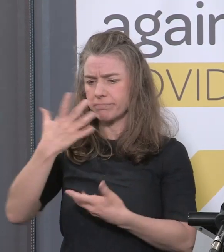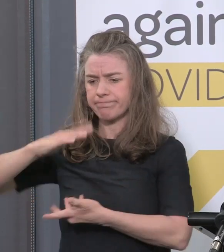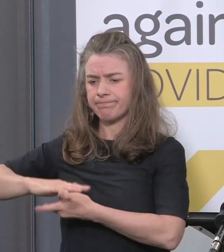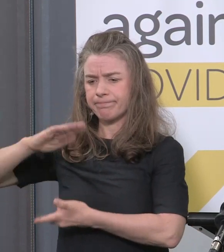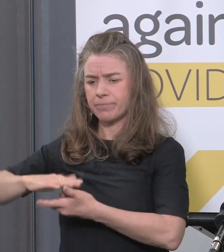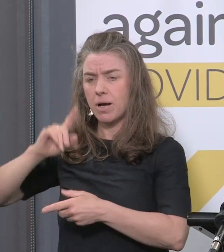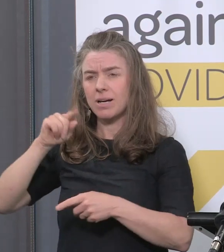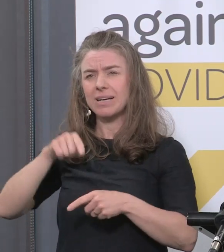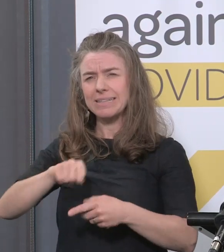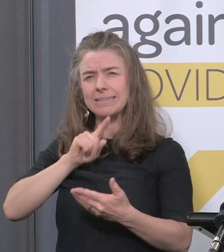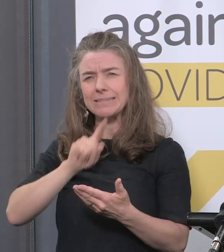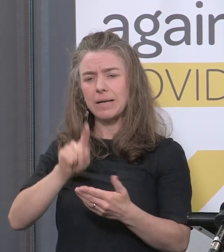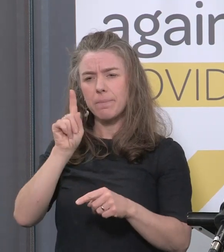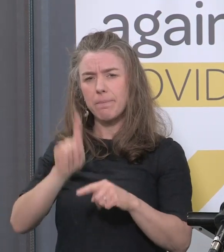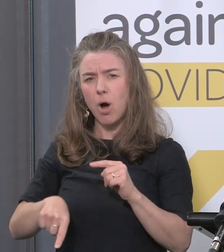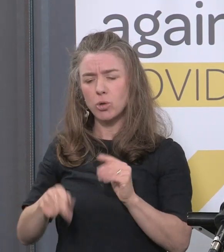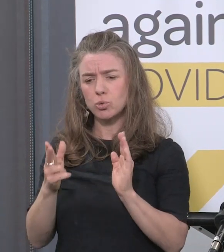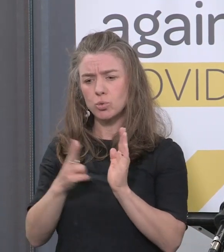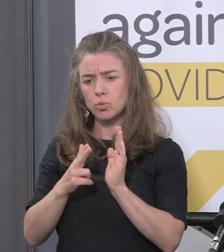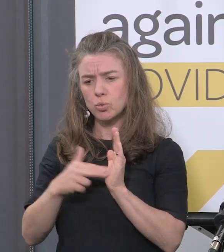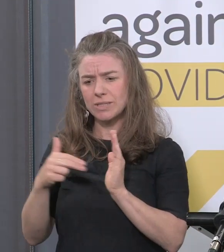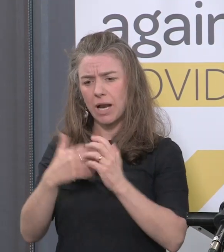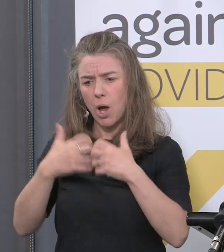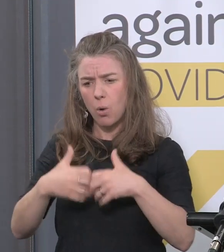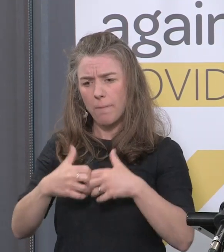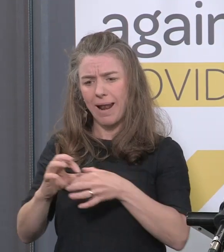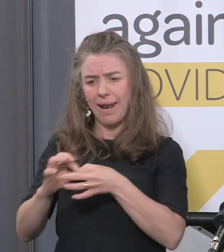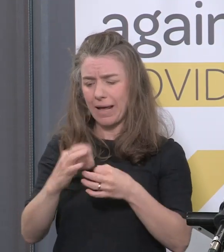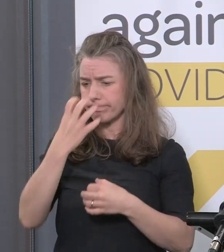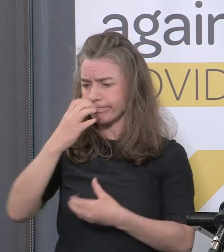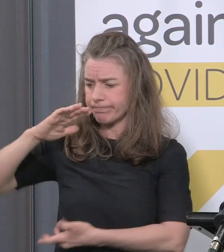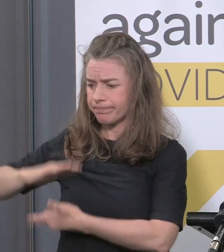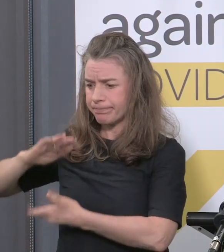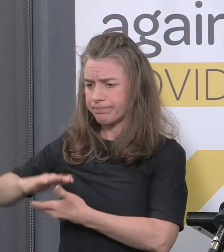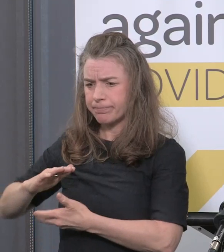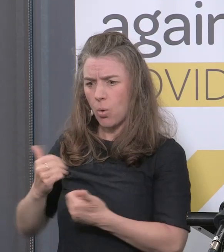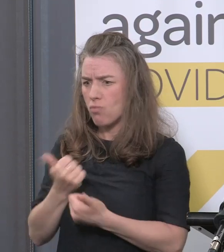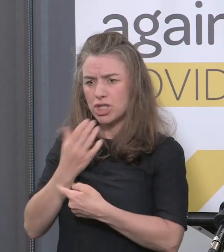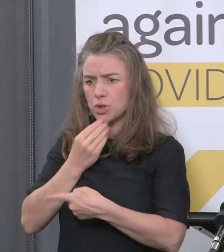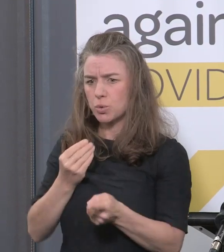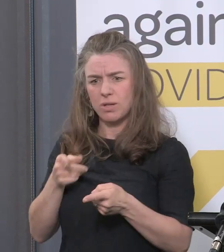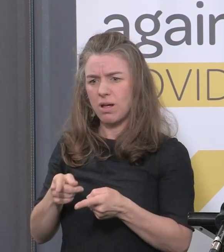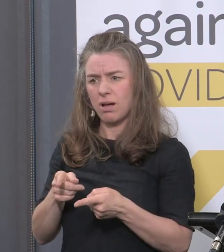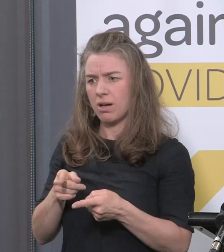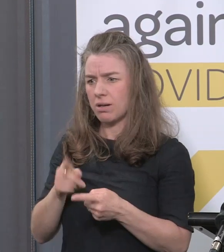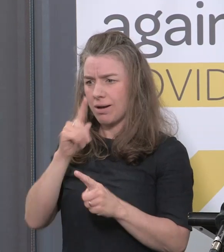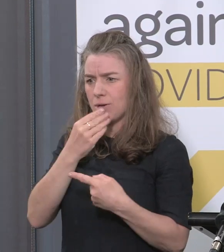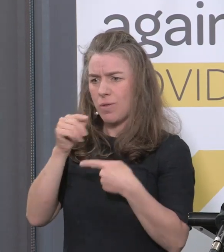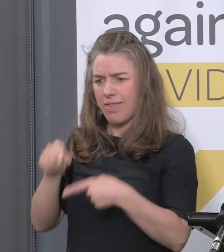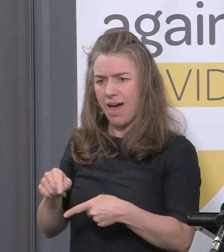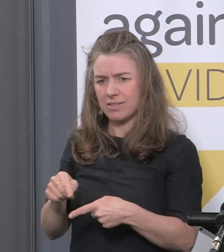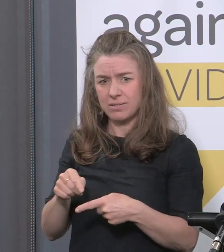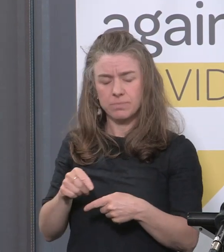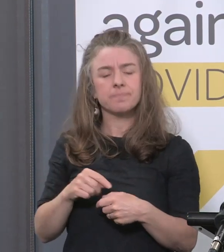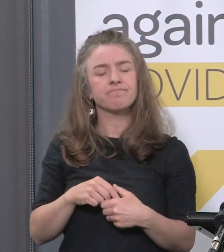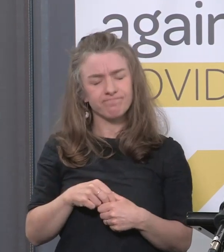the ventilators in New Zealand are actually already in use. So is that true, and what can we do about that? Yes, and so you would expect